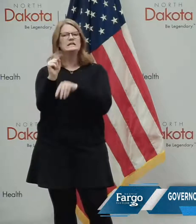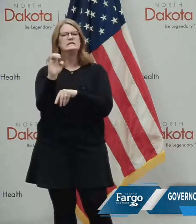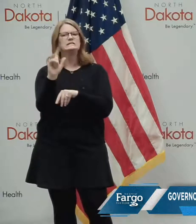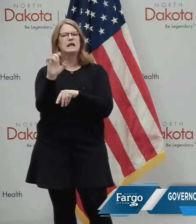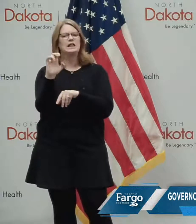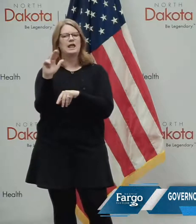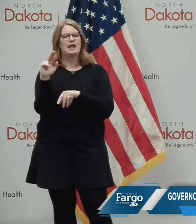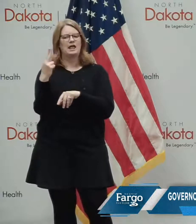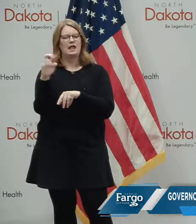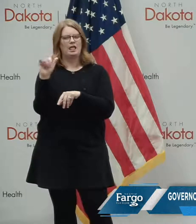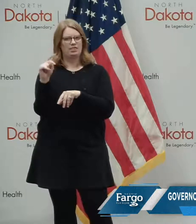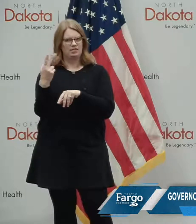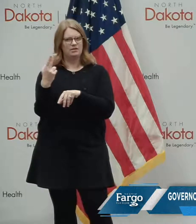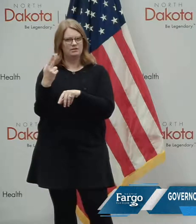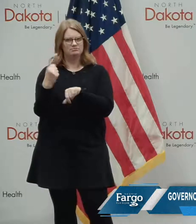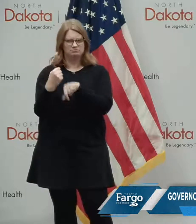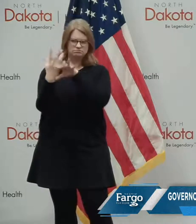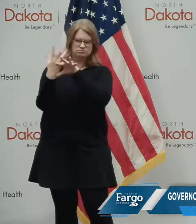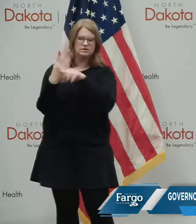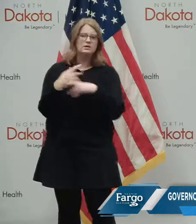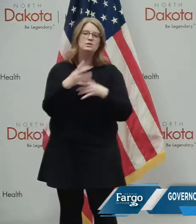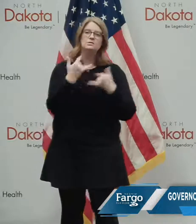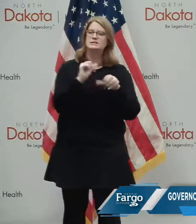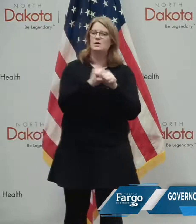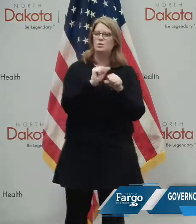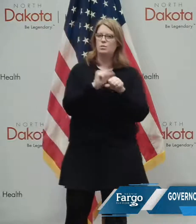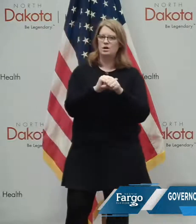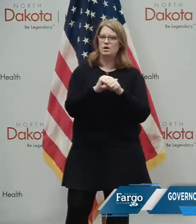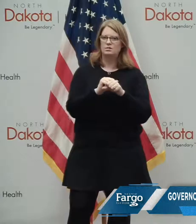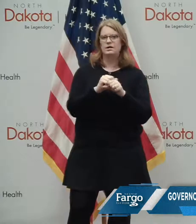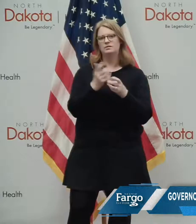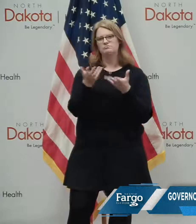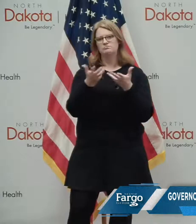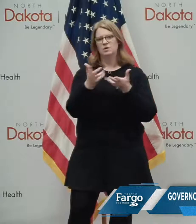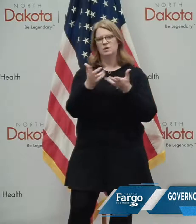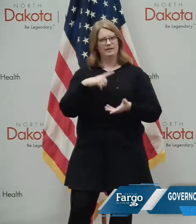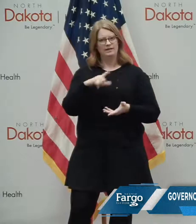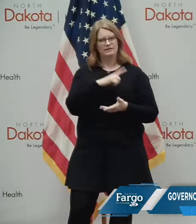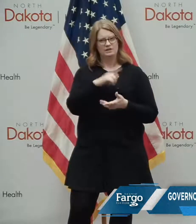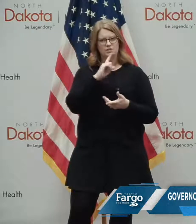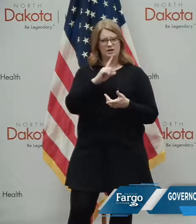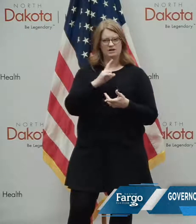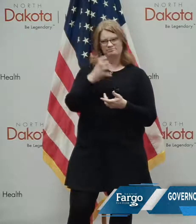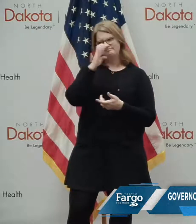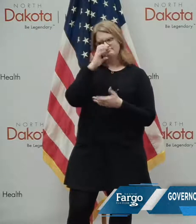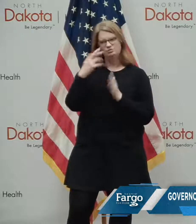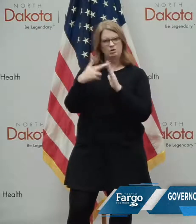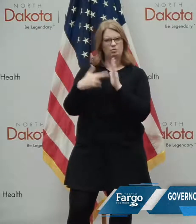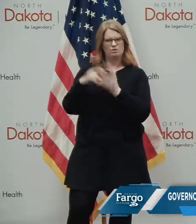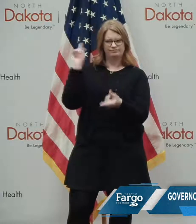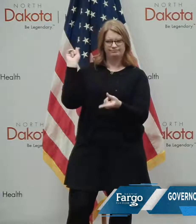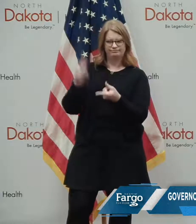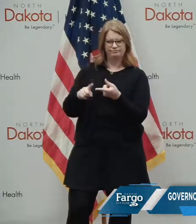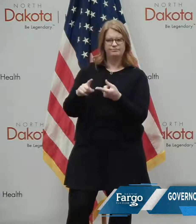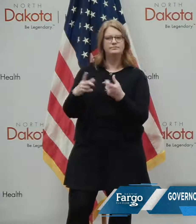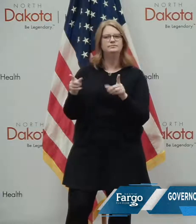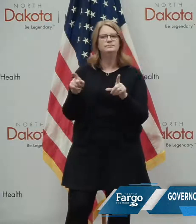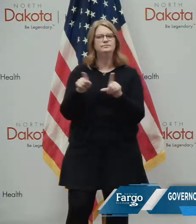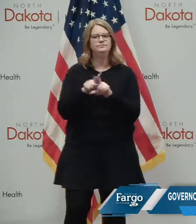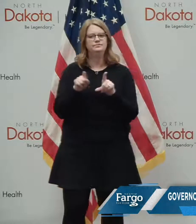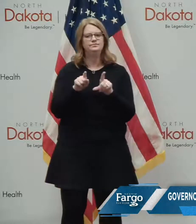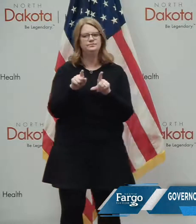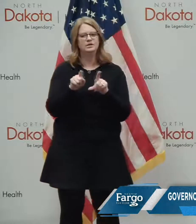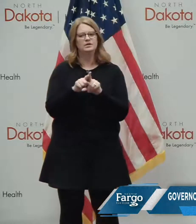continued work that we can do working with the legislature on cutting red tape, but one of the things in a rural state like ours where we had a shortage